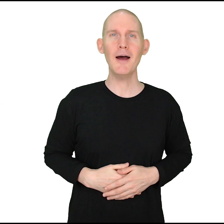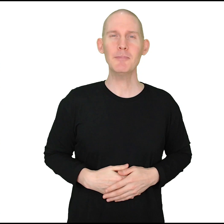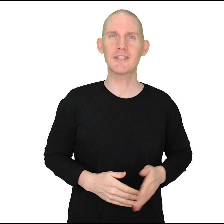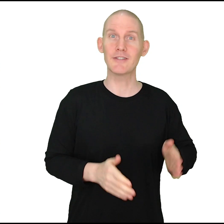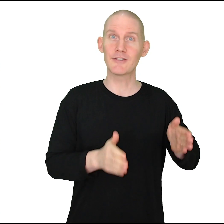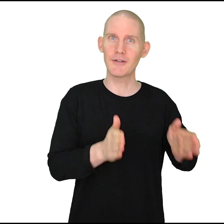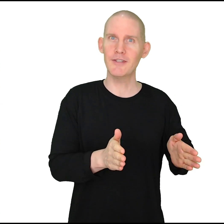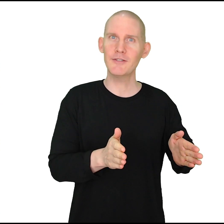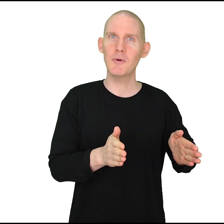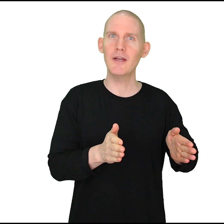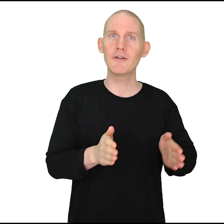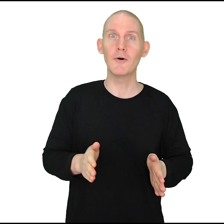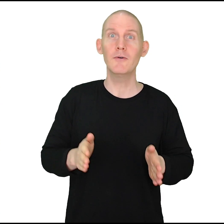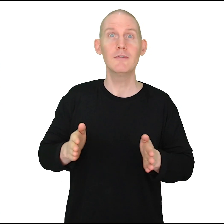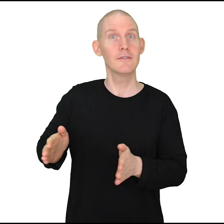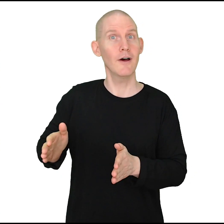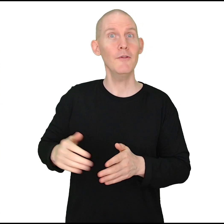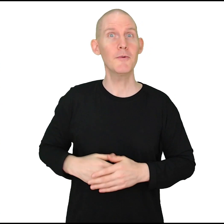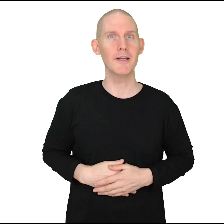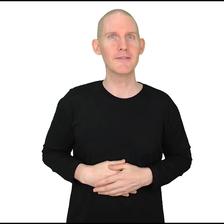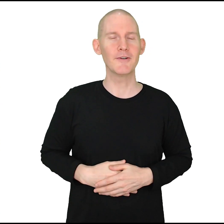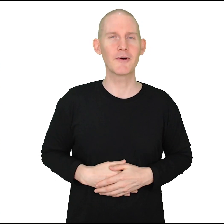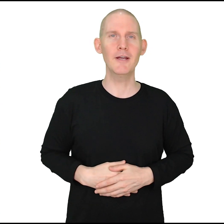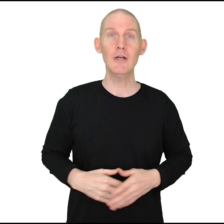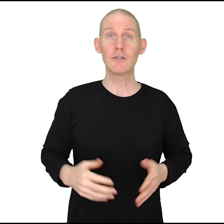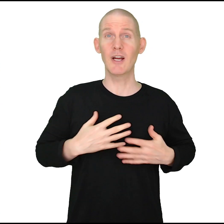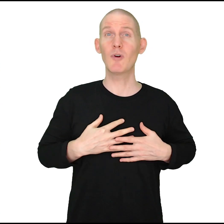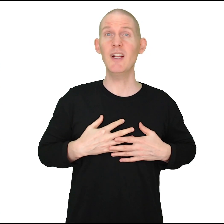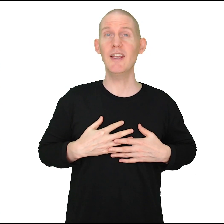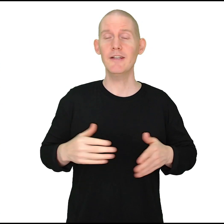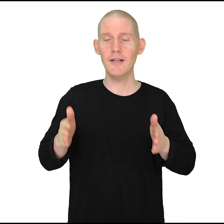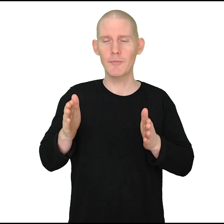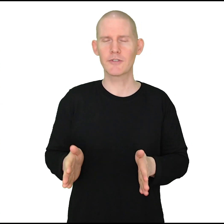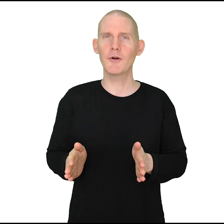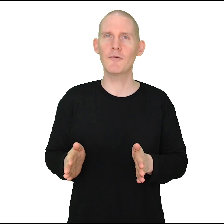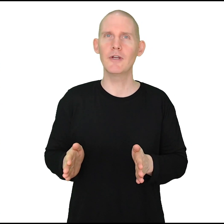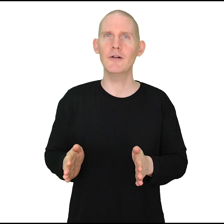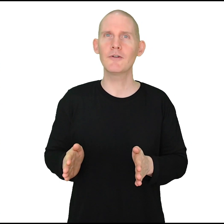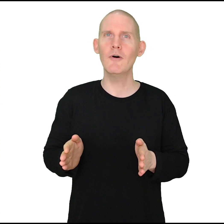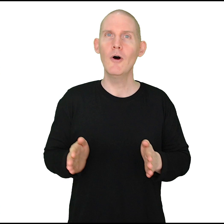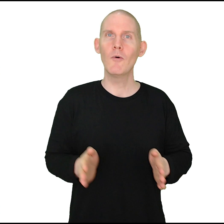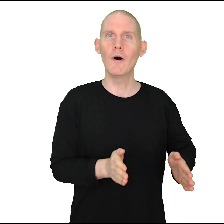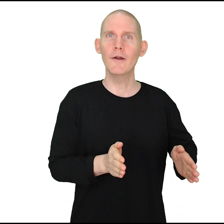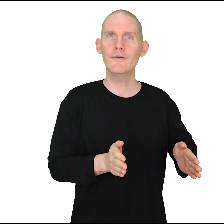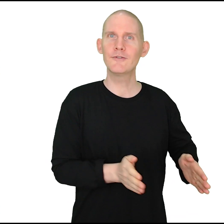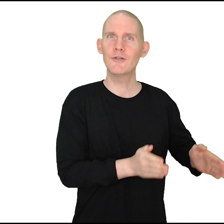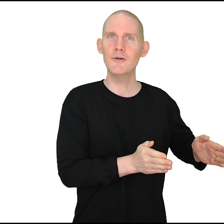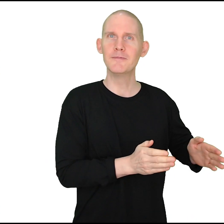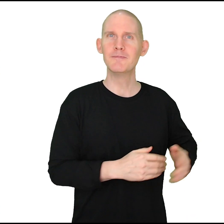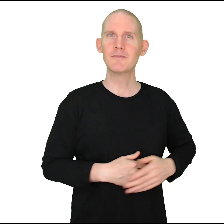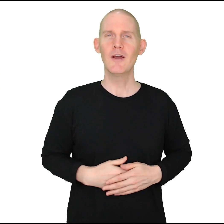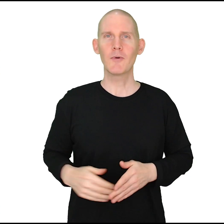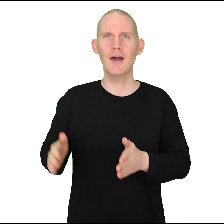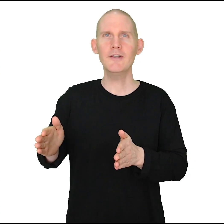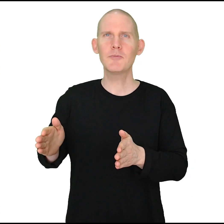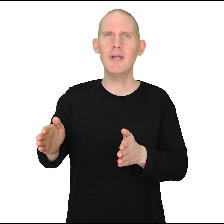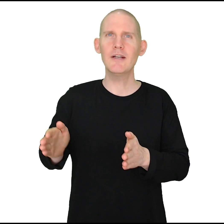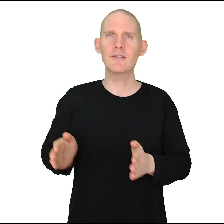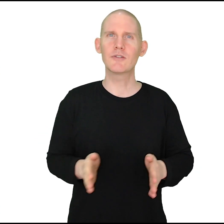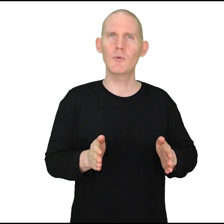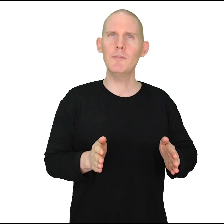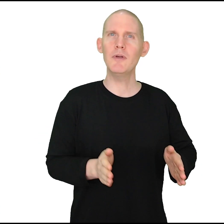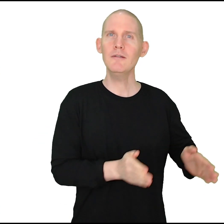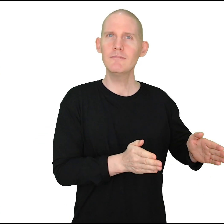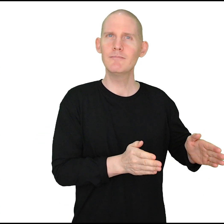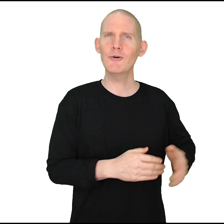the opposite. Start this way and go the other way, okay? So I'm right-handed. I'm going to start over here and go 1, 2. We're kind of just making